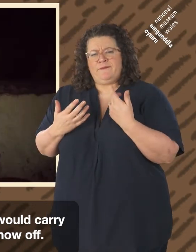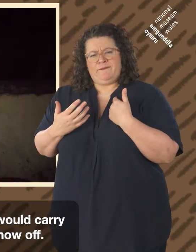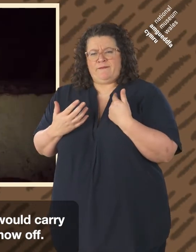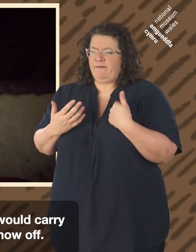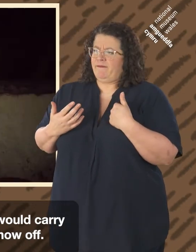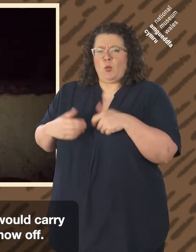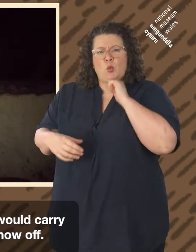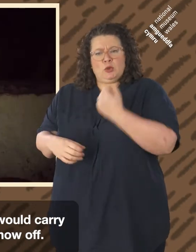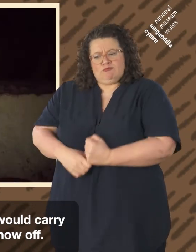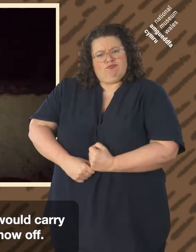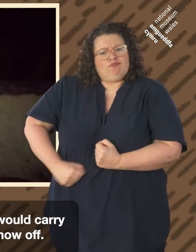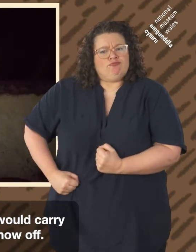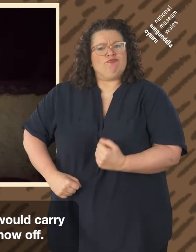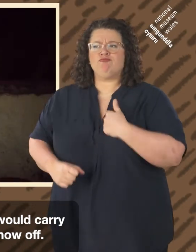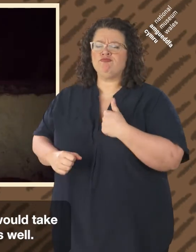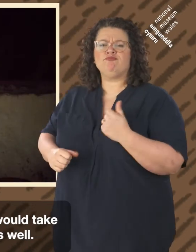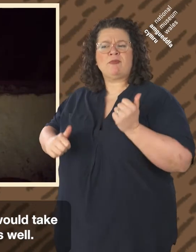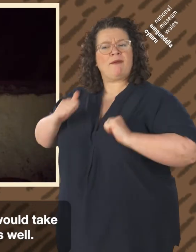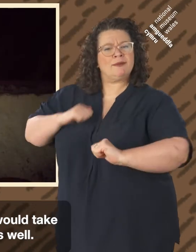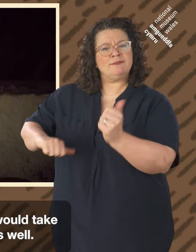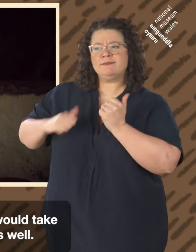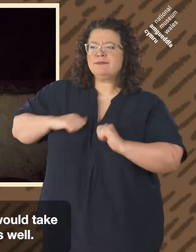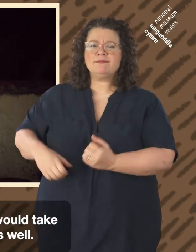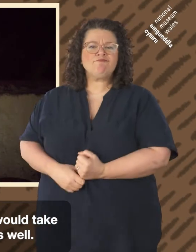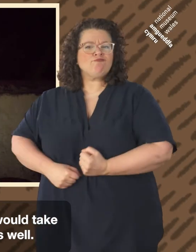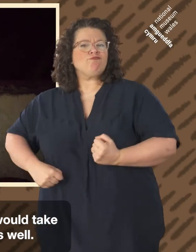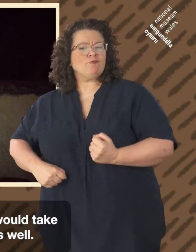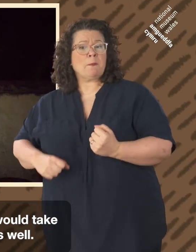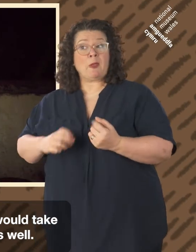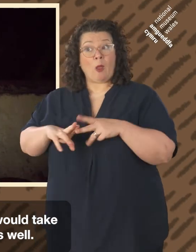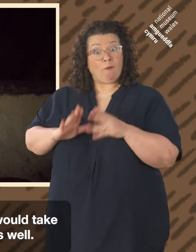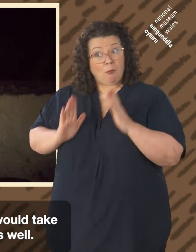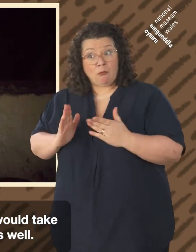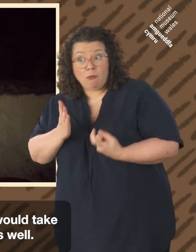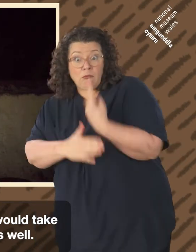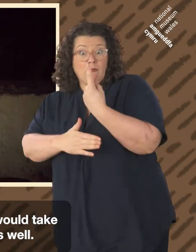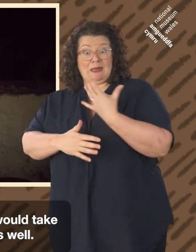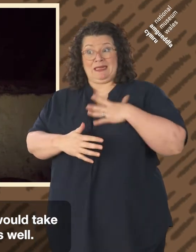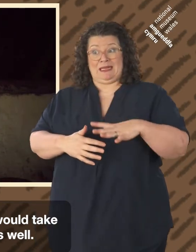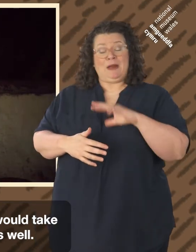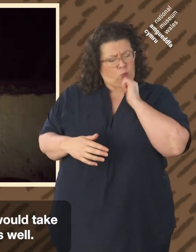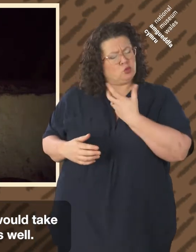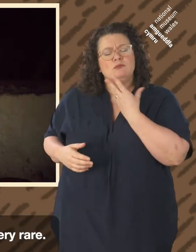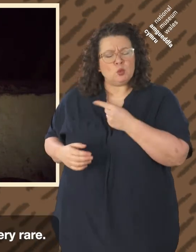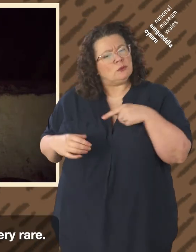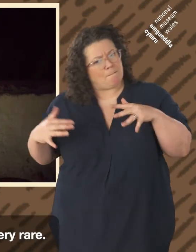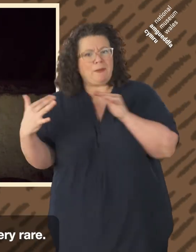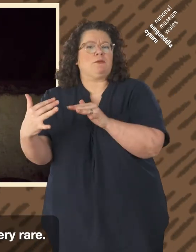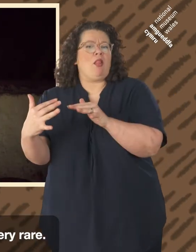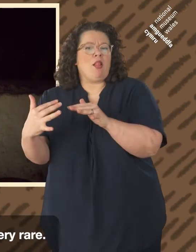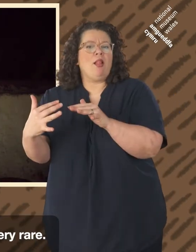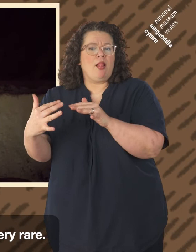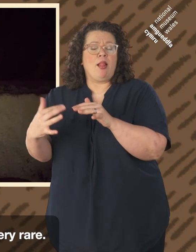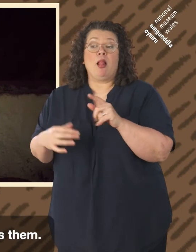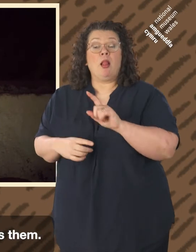carry on me to maybe show off, but if I needed to, I would take this into battle as well. Swords are